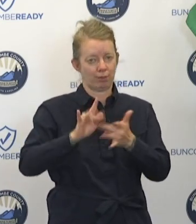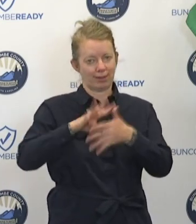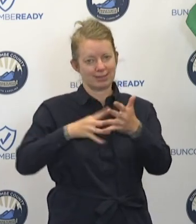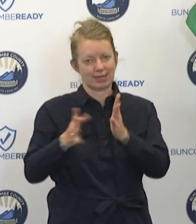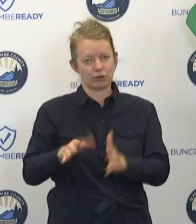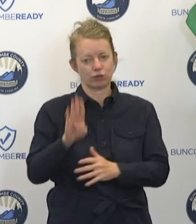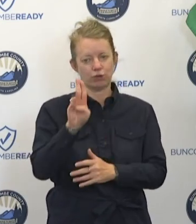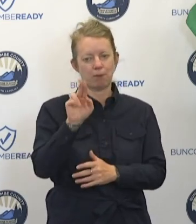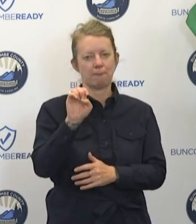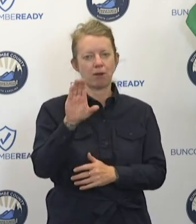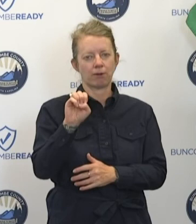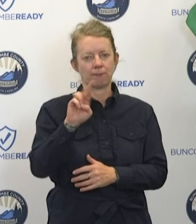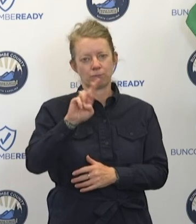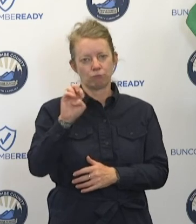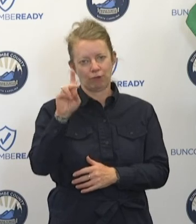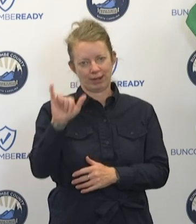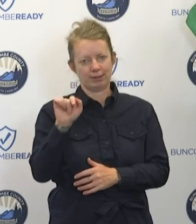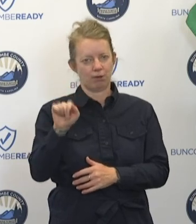at bunkumready.org.